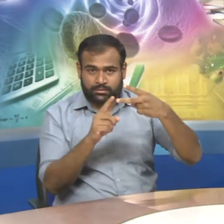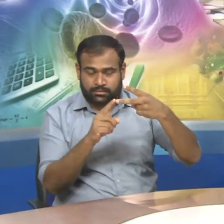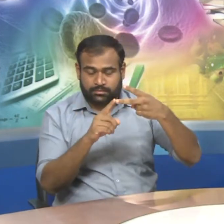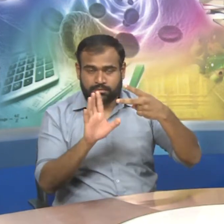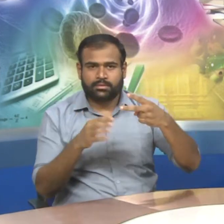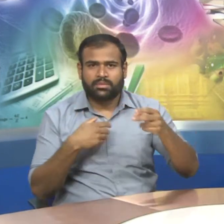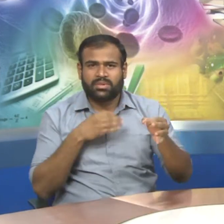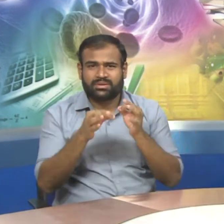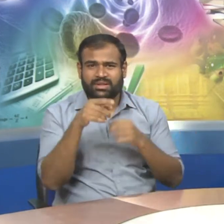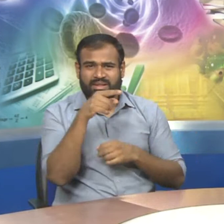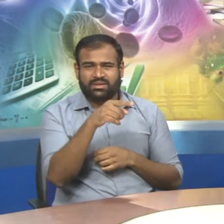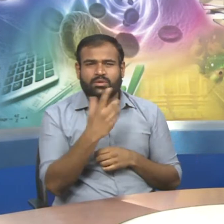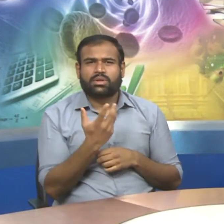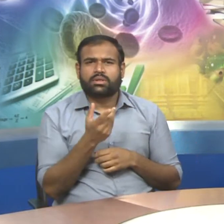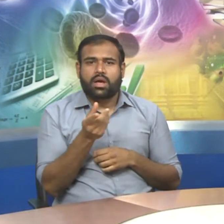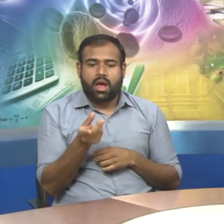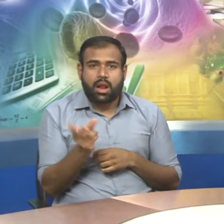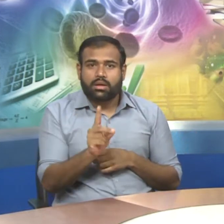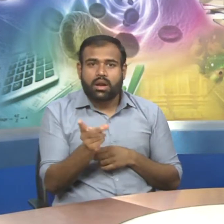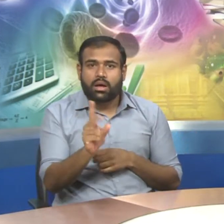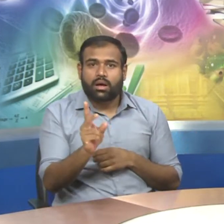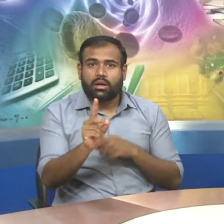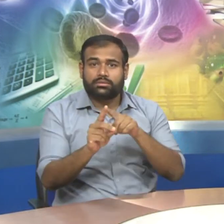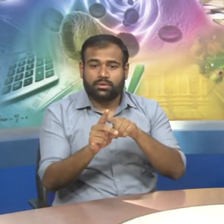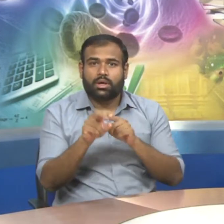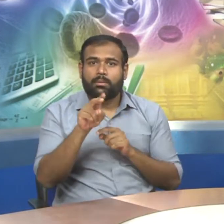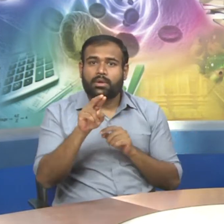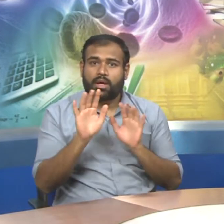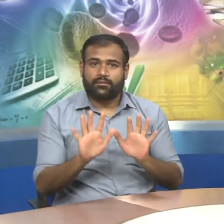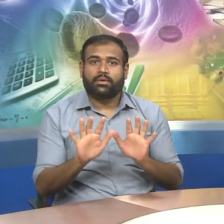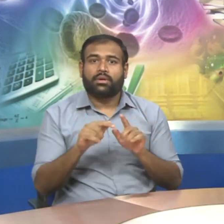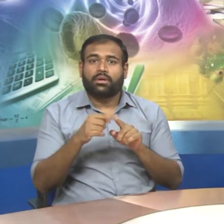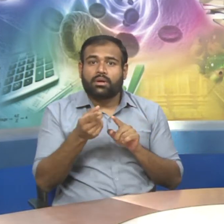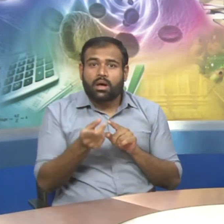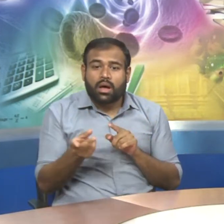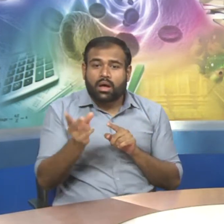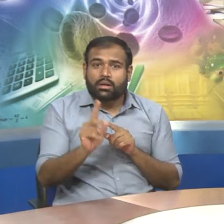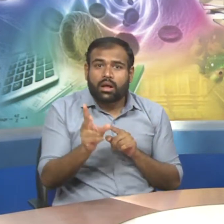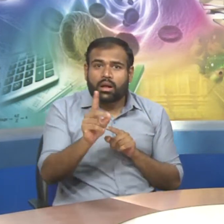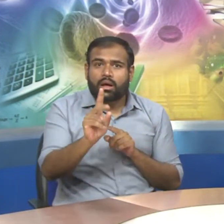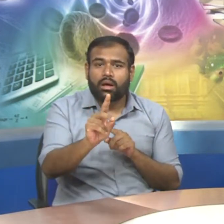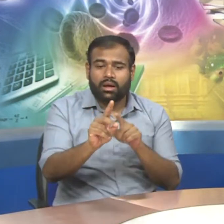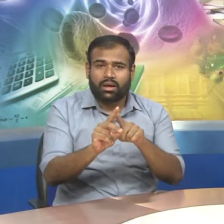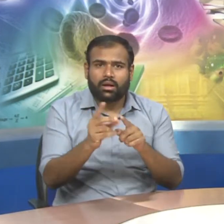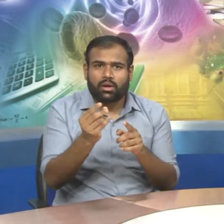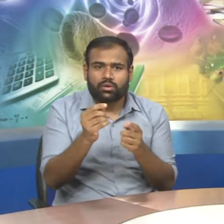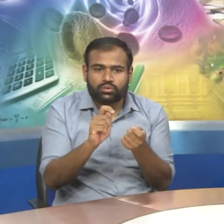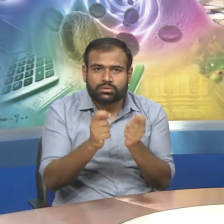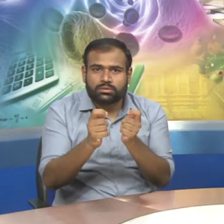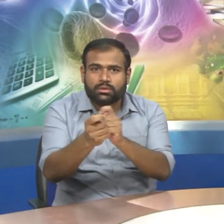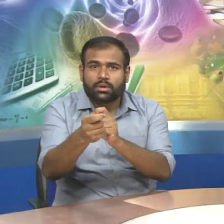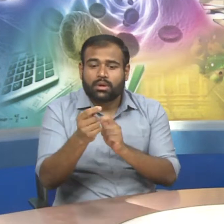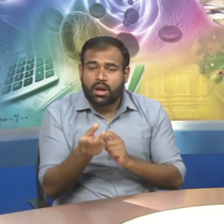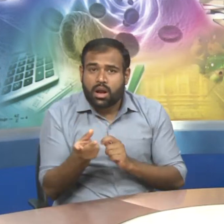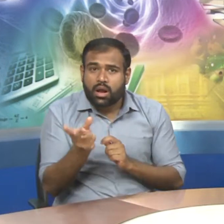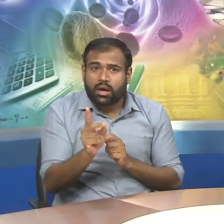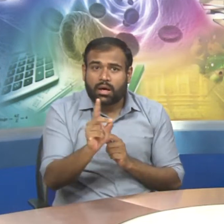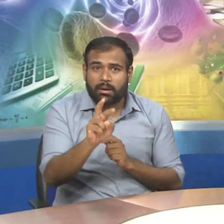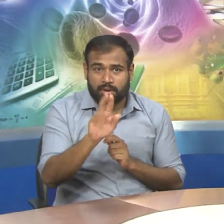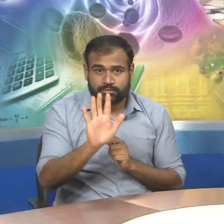This is another type of combination. In this, there is a repetition of sign meaning and